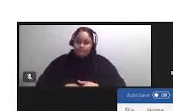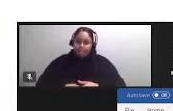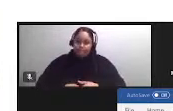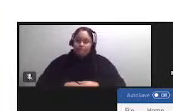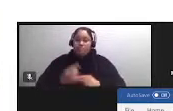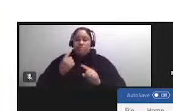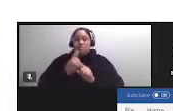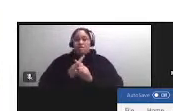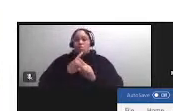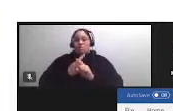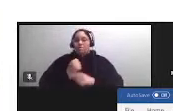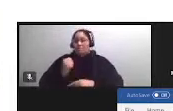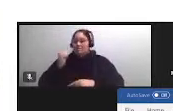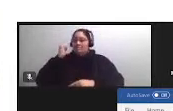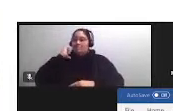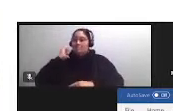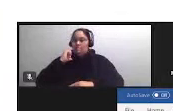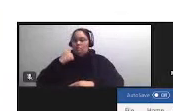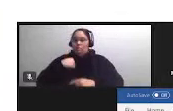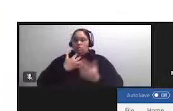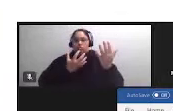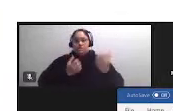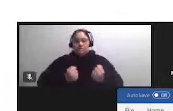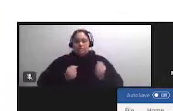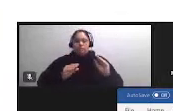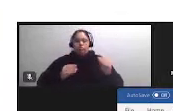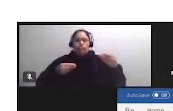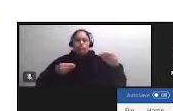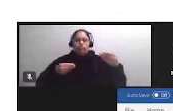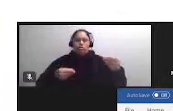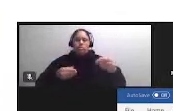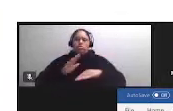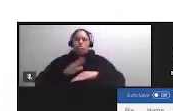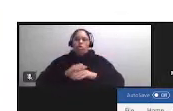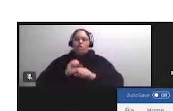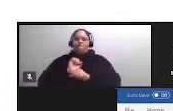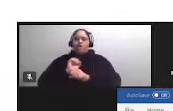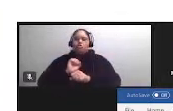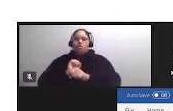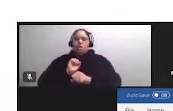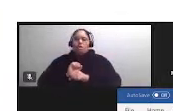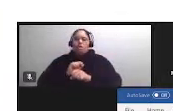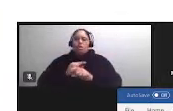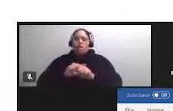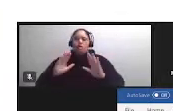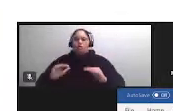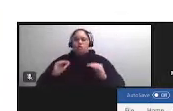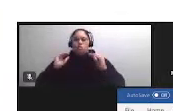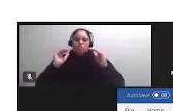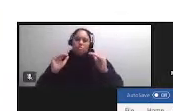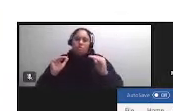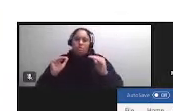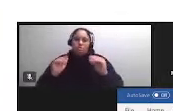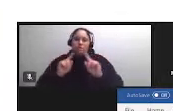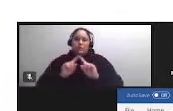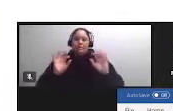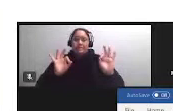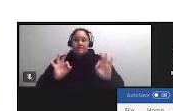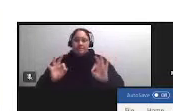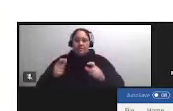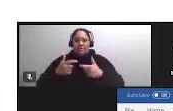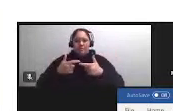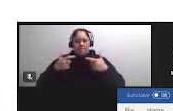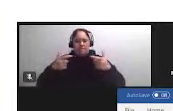Only yesterday that we received the document on functional enhancement, and it's quite a